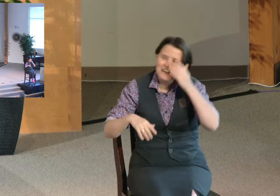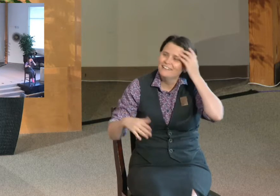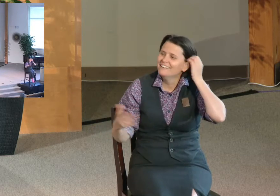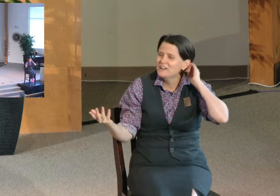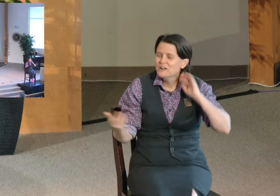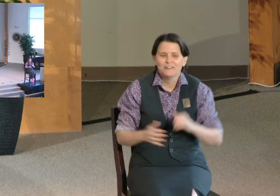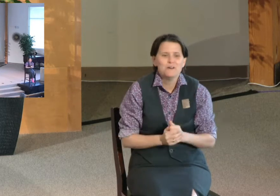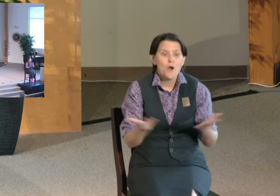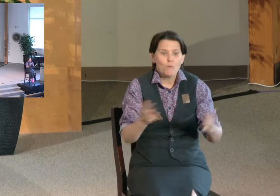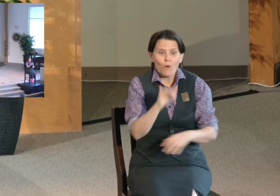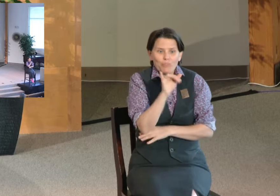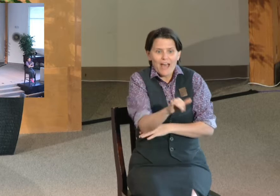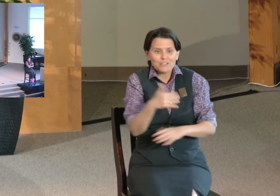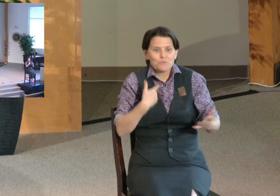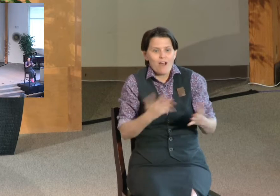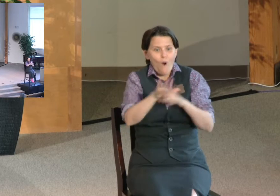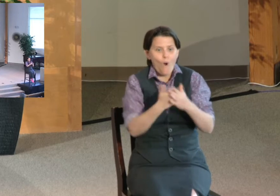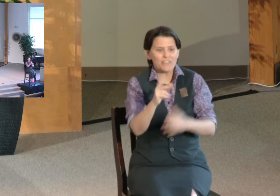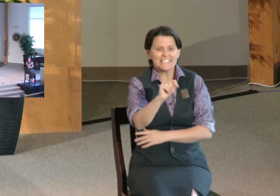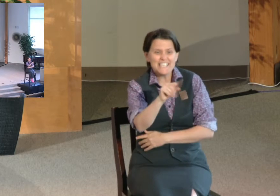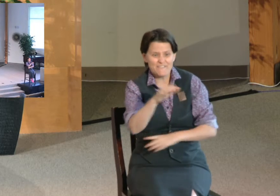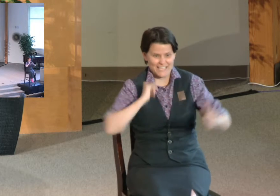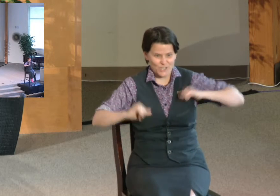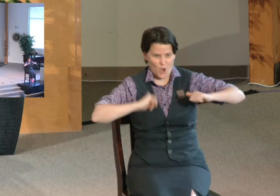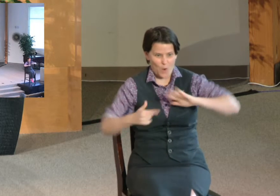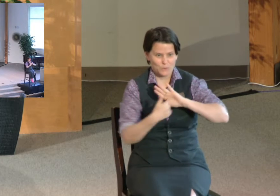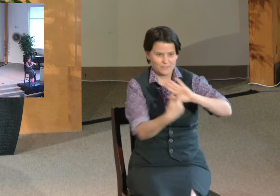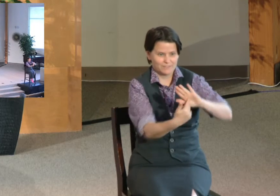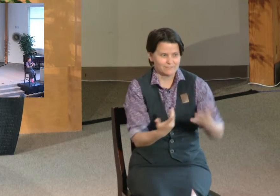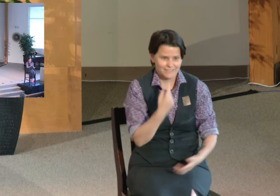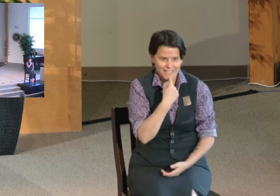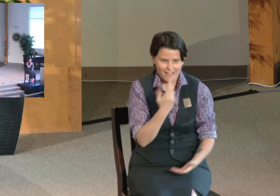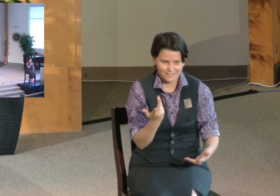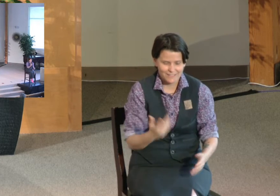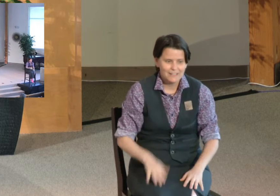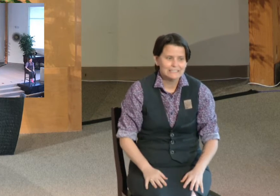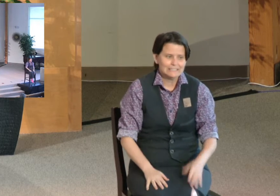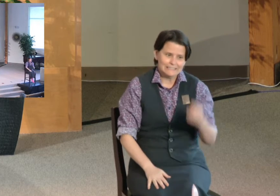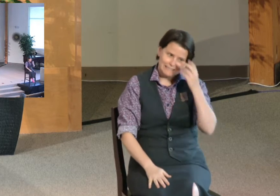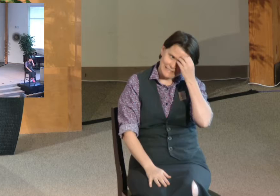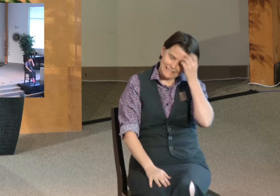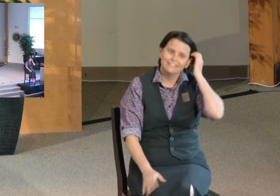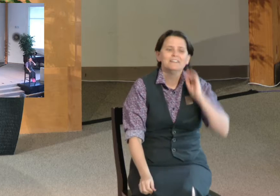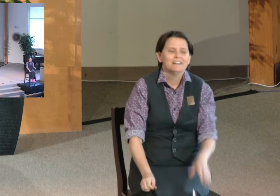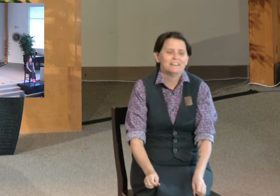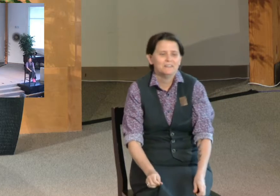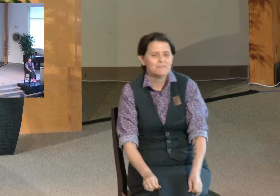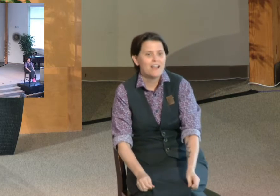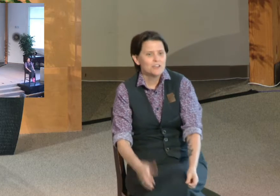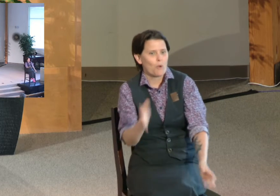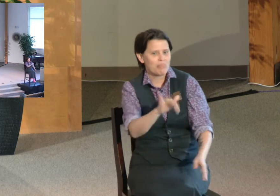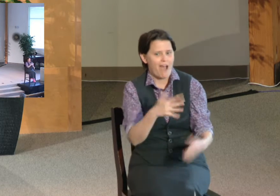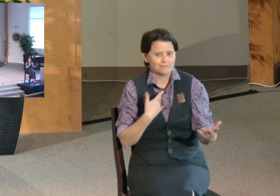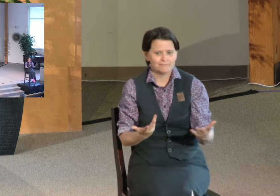Best, and The Courtship of Eddie's Father, right? That's what they showed us. Those dads, they never got angry. They always had